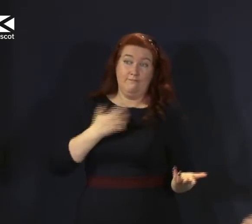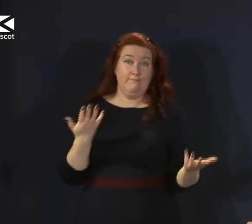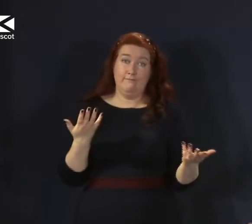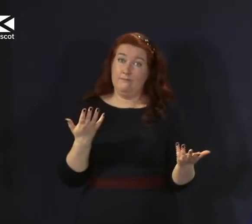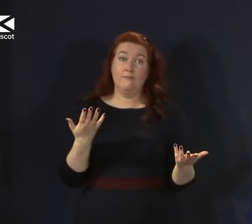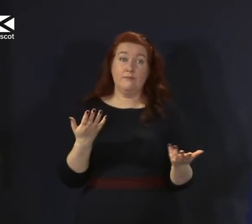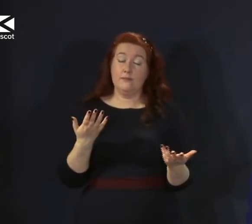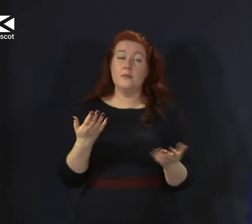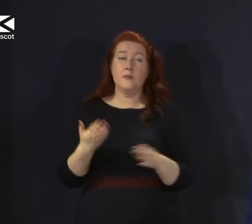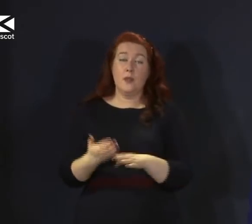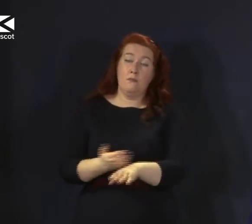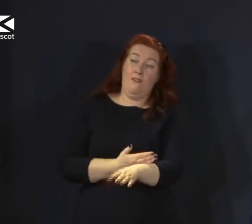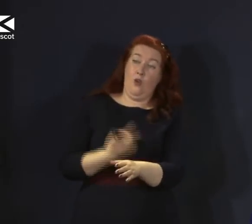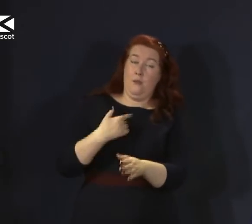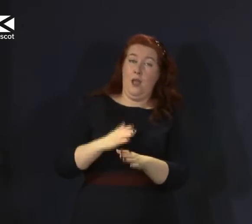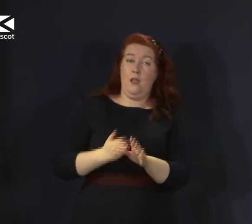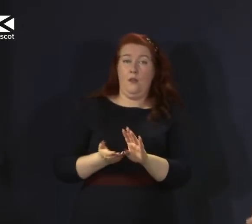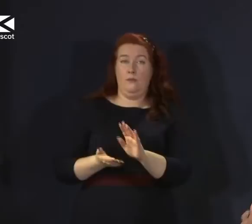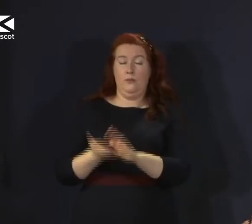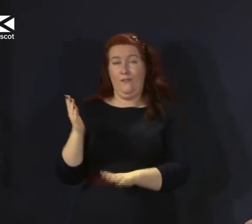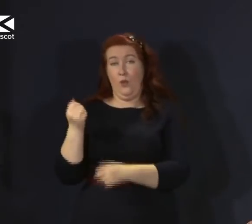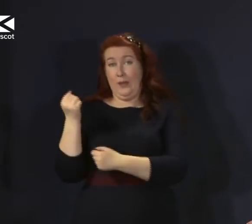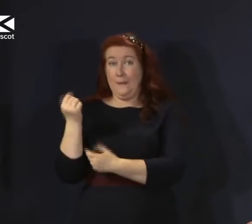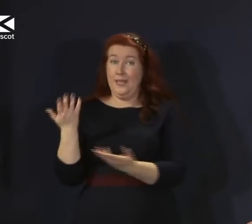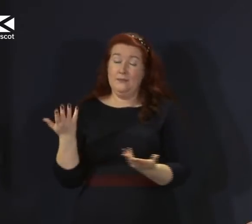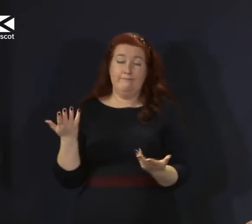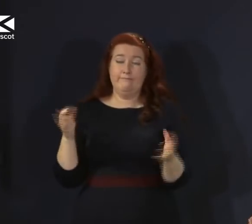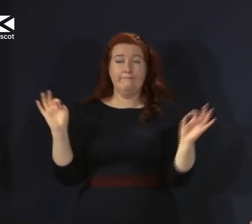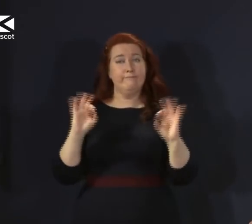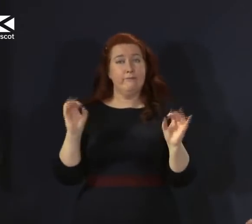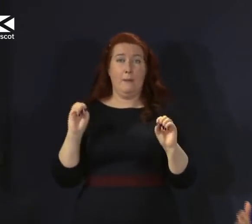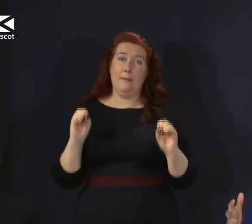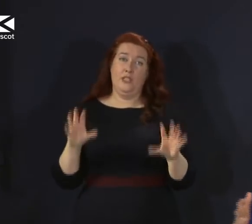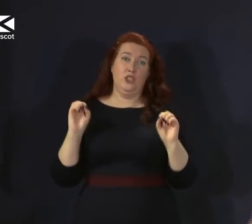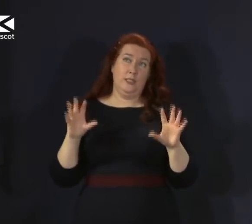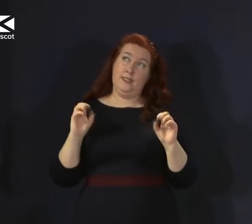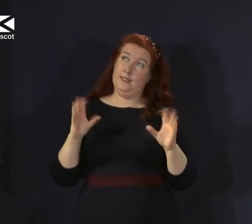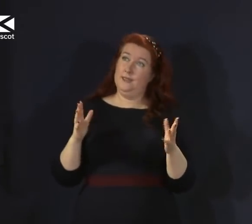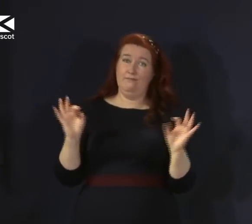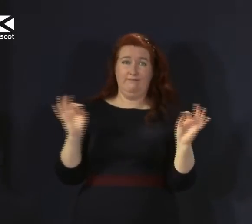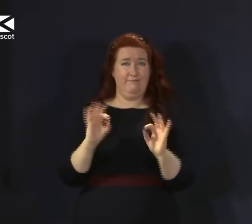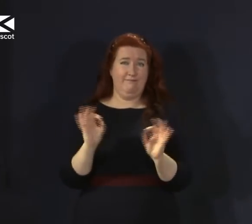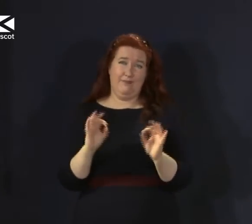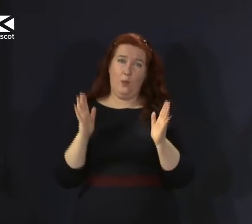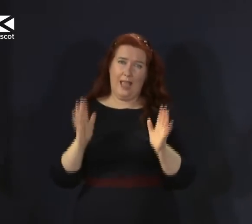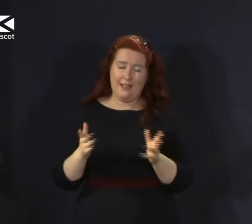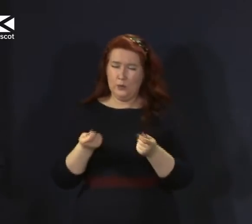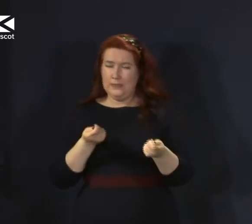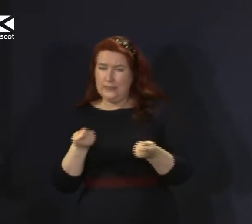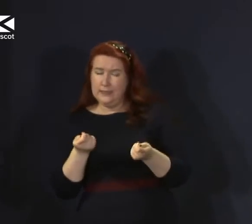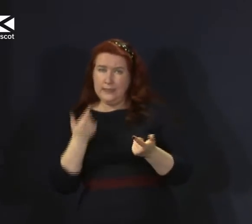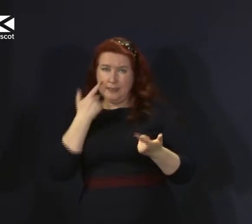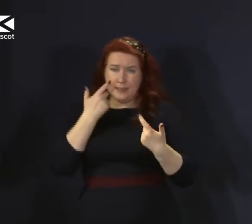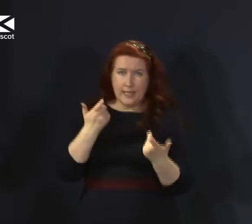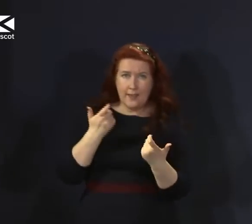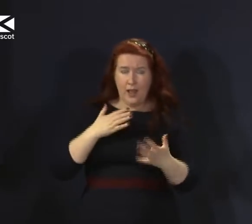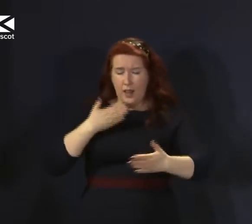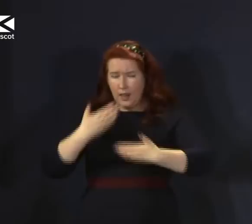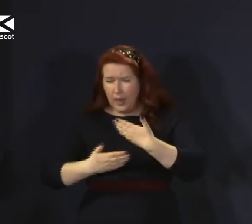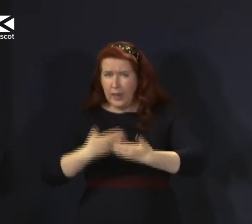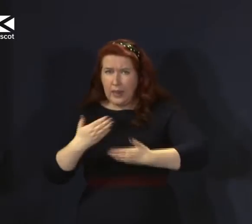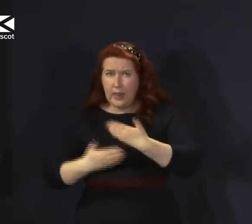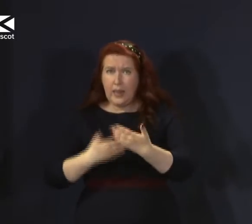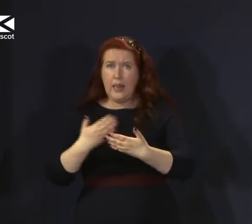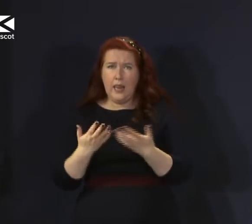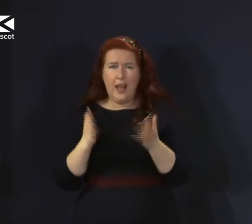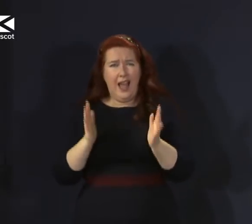my few weeks' absence on the campaign trail, there are no magic solutions to this. We have to manage our way through it carefully and cautiously, and